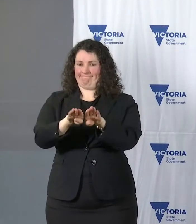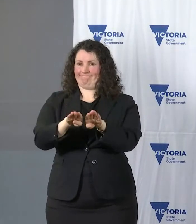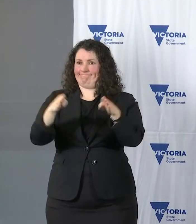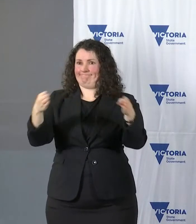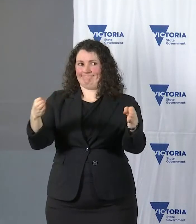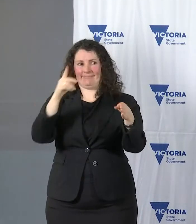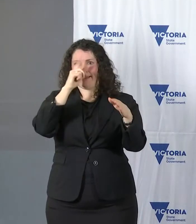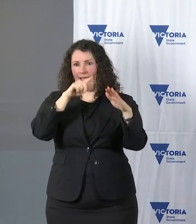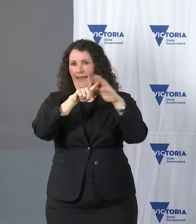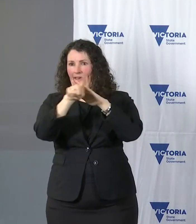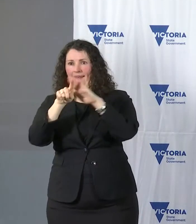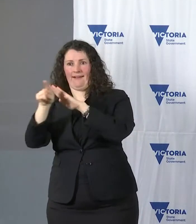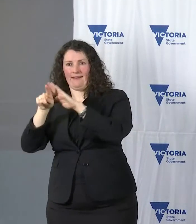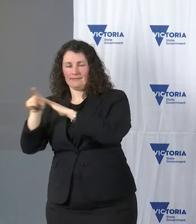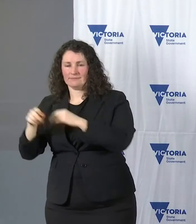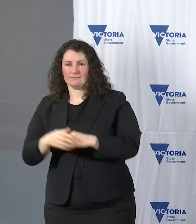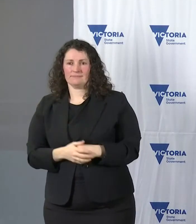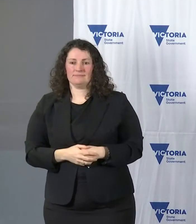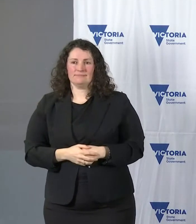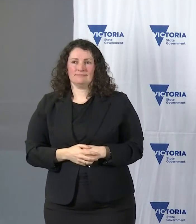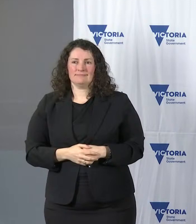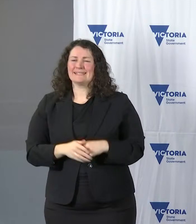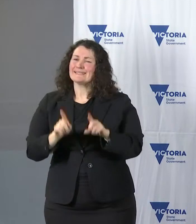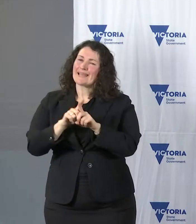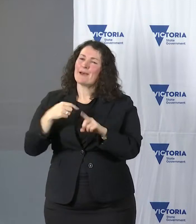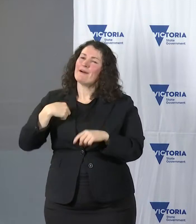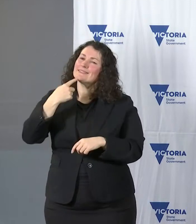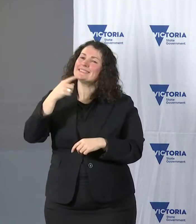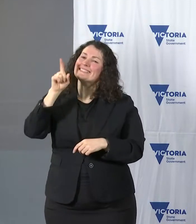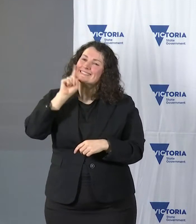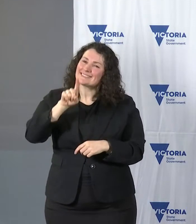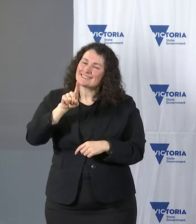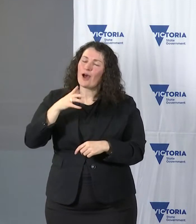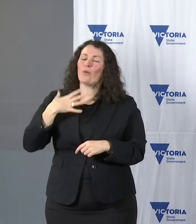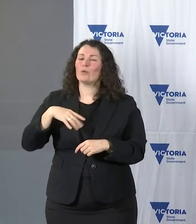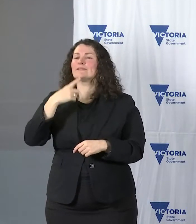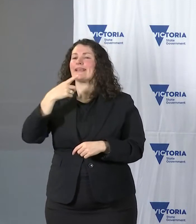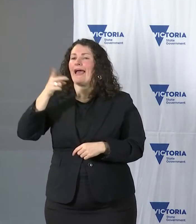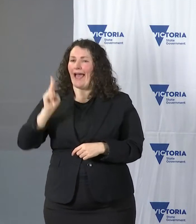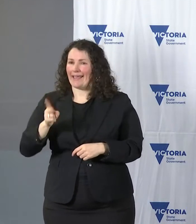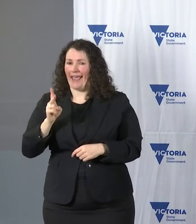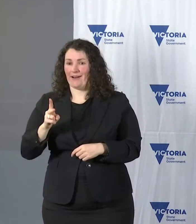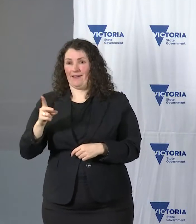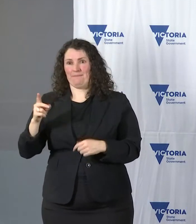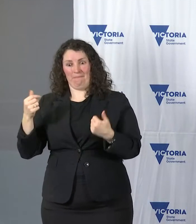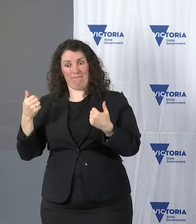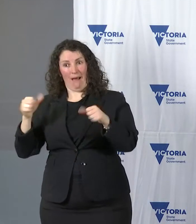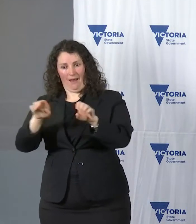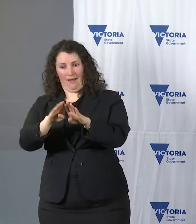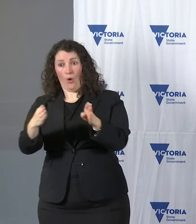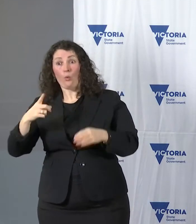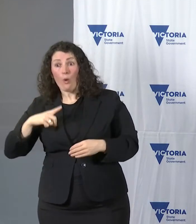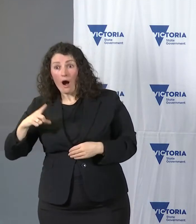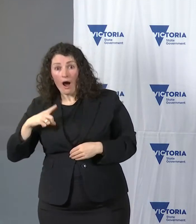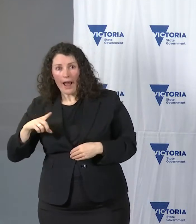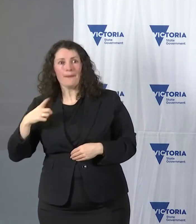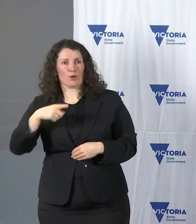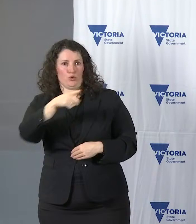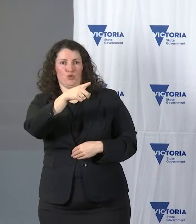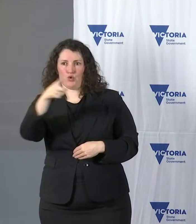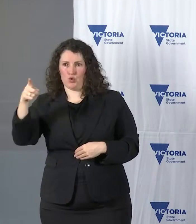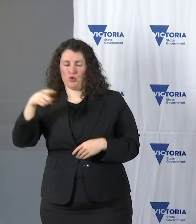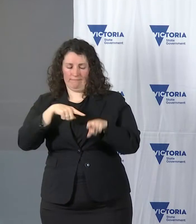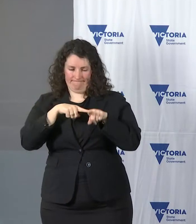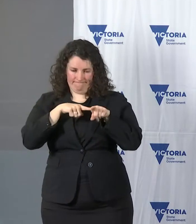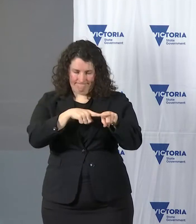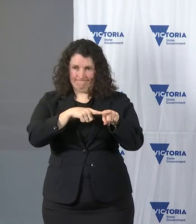commitment of every Victorian to staying home and staying safe helped us get to that position, as did the 40,000 primary close contacts and their